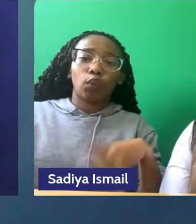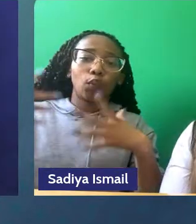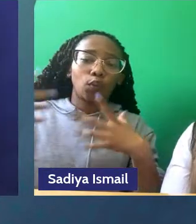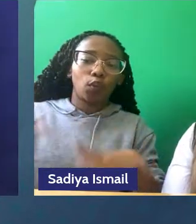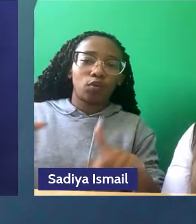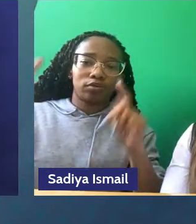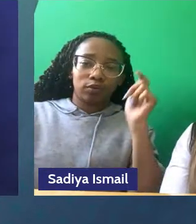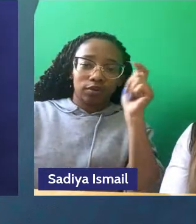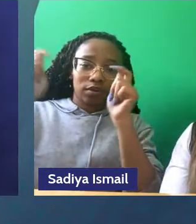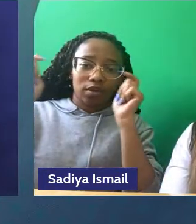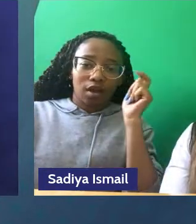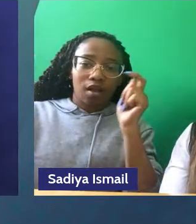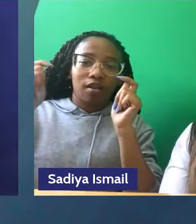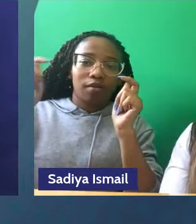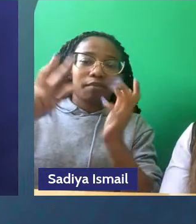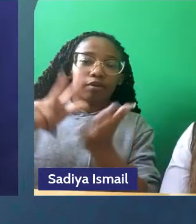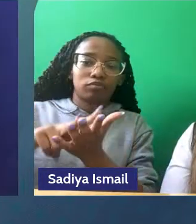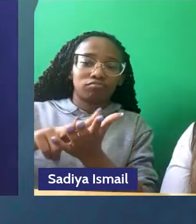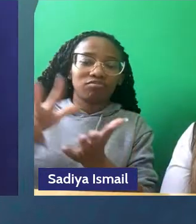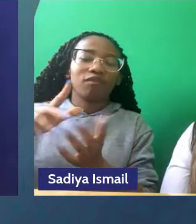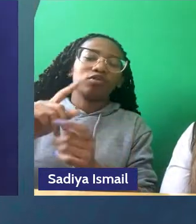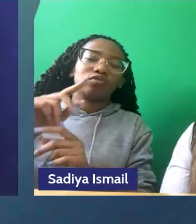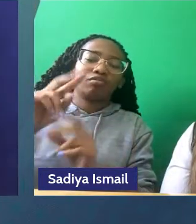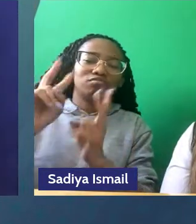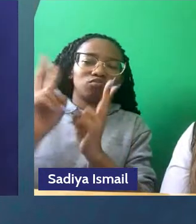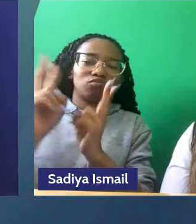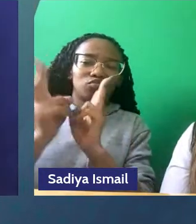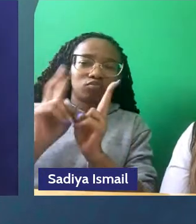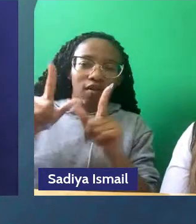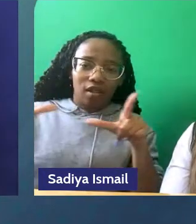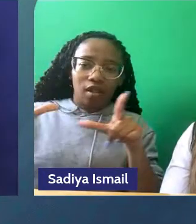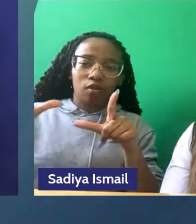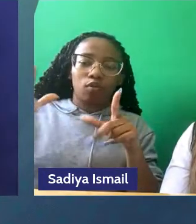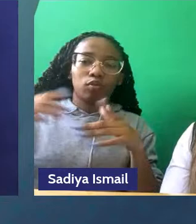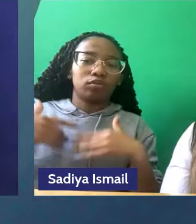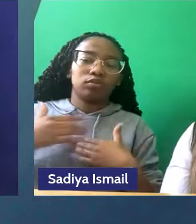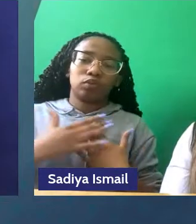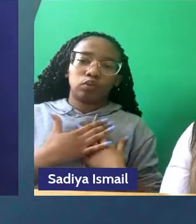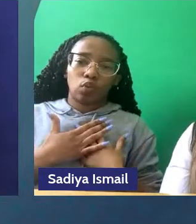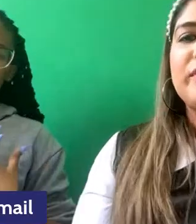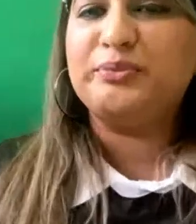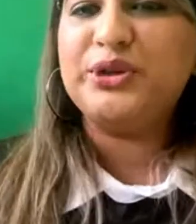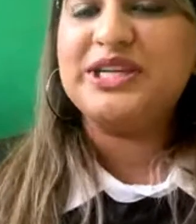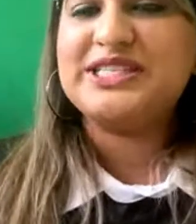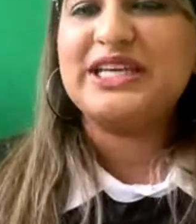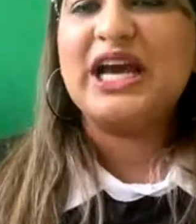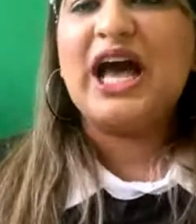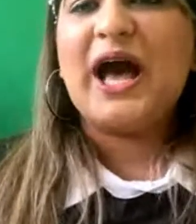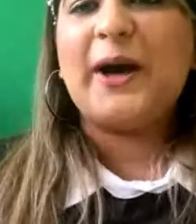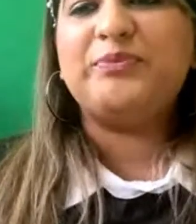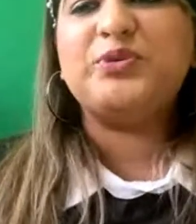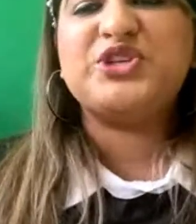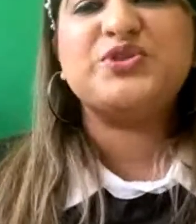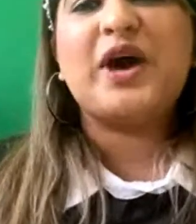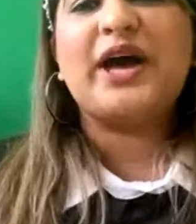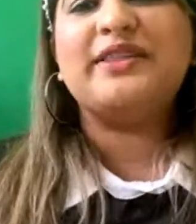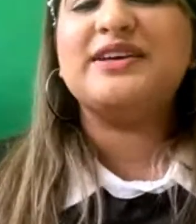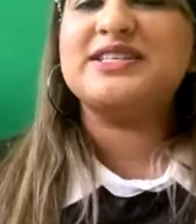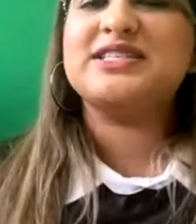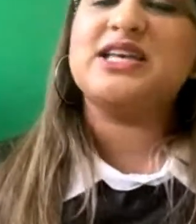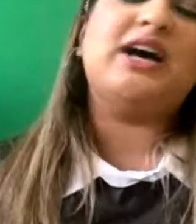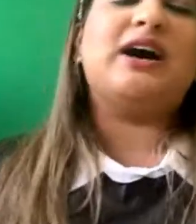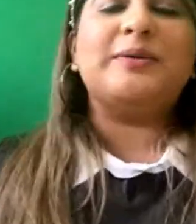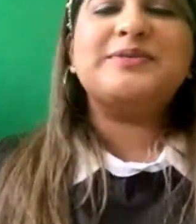celebrate our 12th official language. It's such a privilege, especially for the deaf community, which is